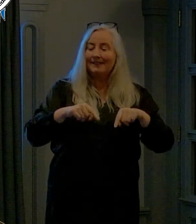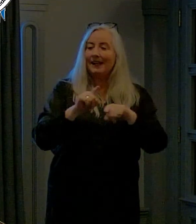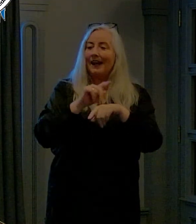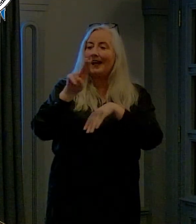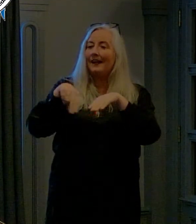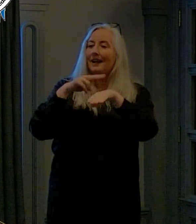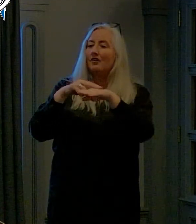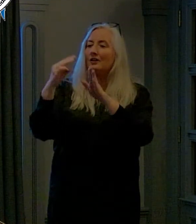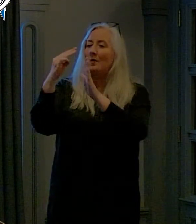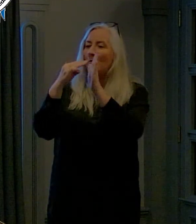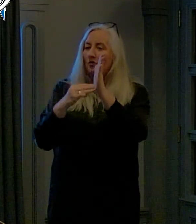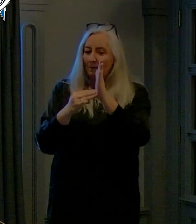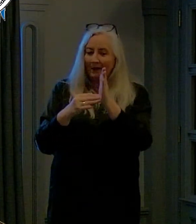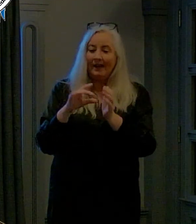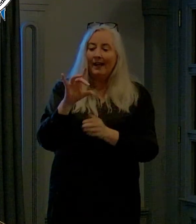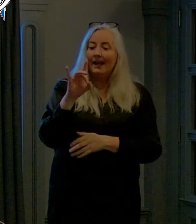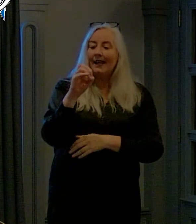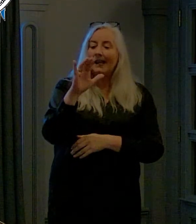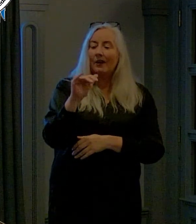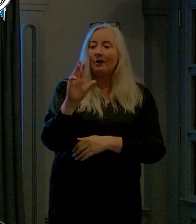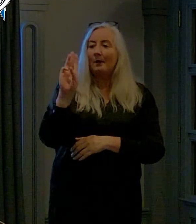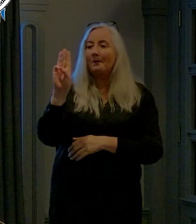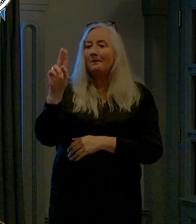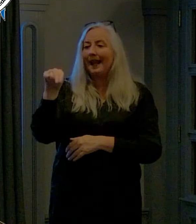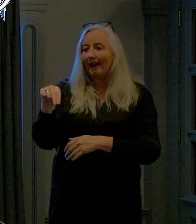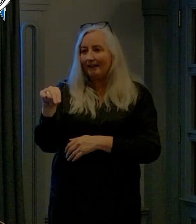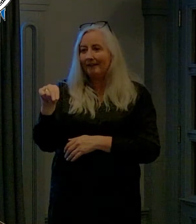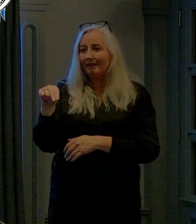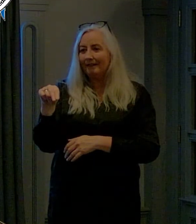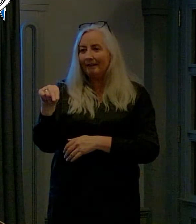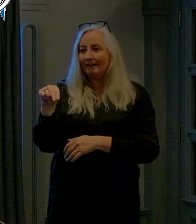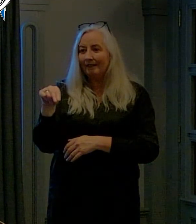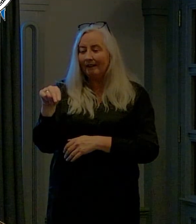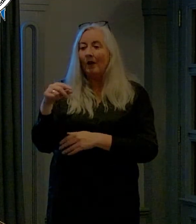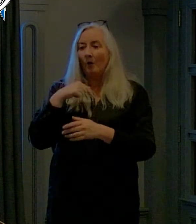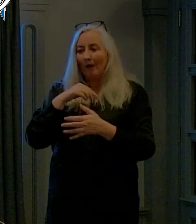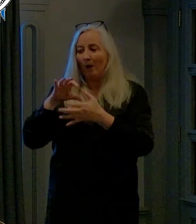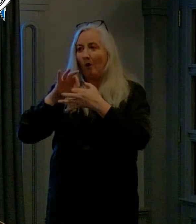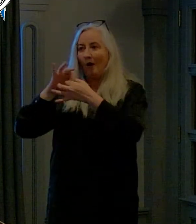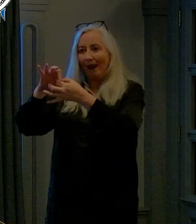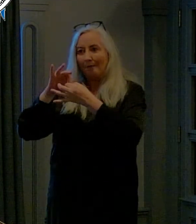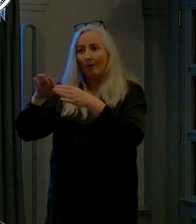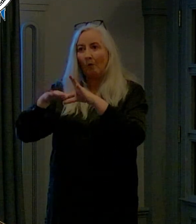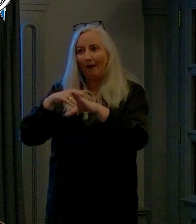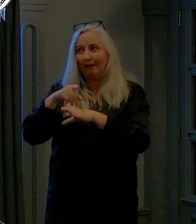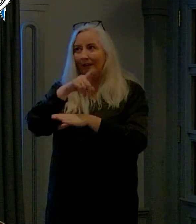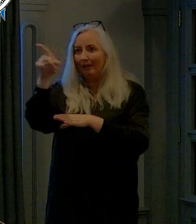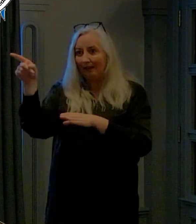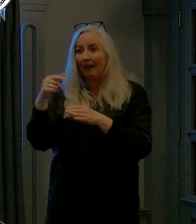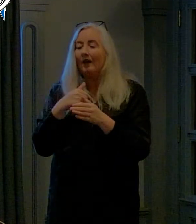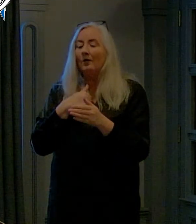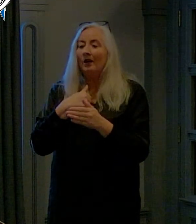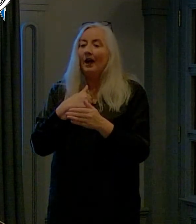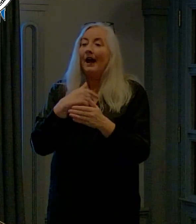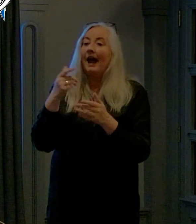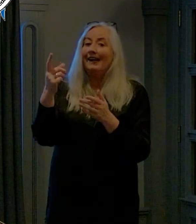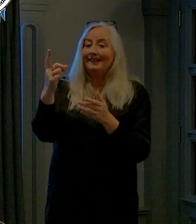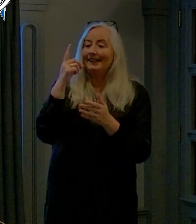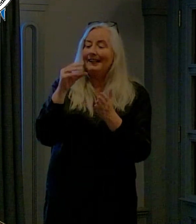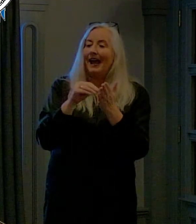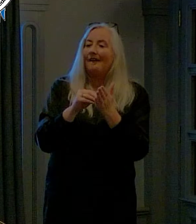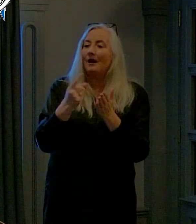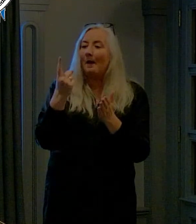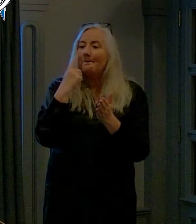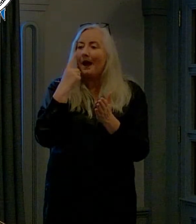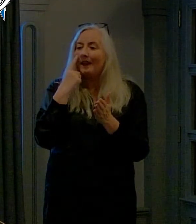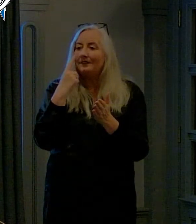County Council, Kerry PPN rather, with Kerry County Council, because we collaborate closely with them, was chosen as a pilot county to